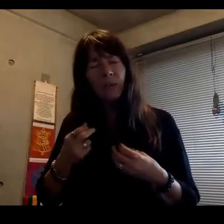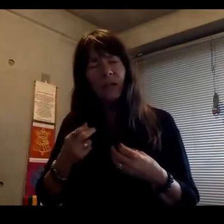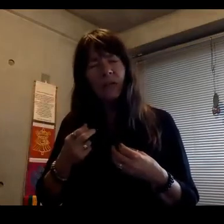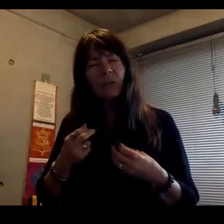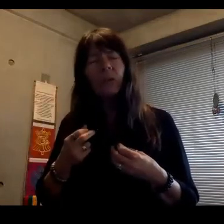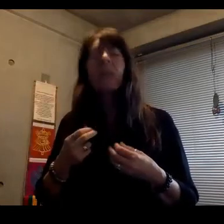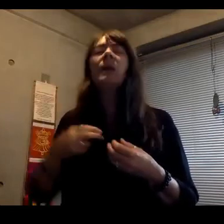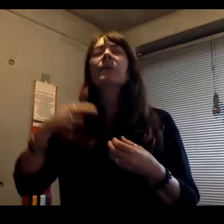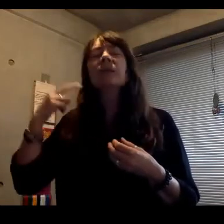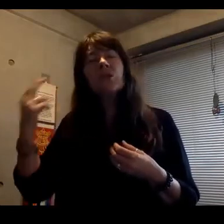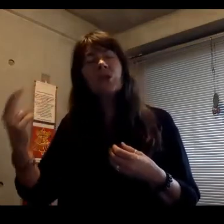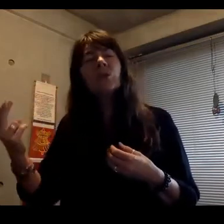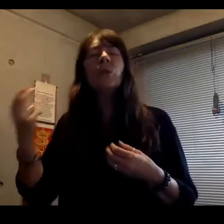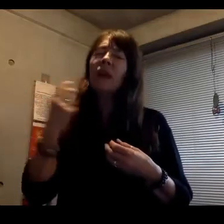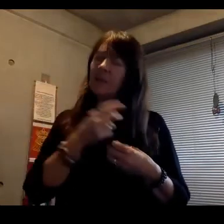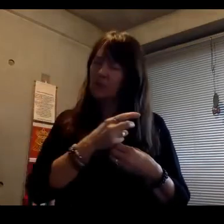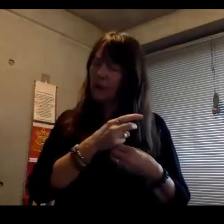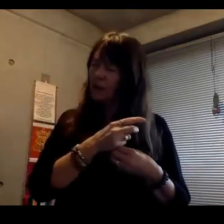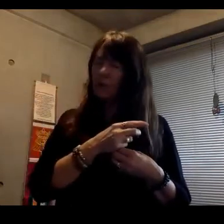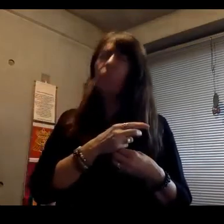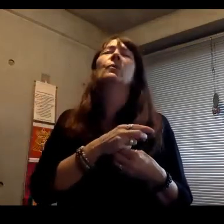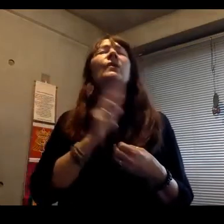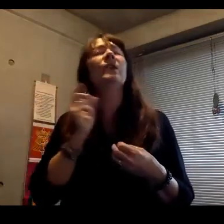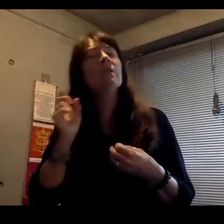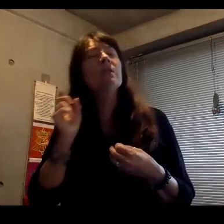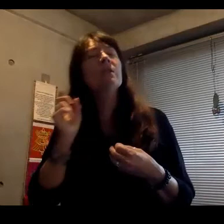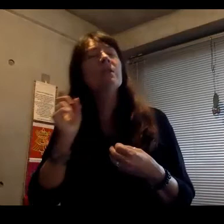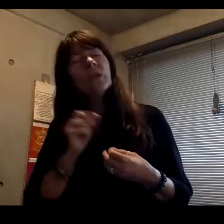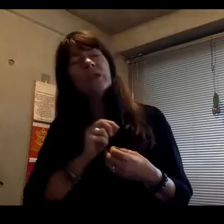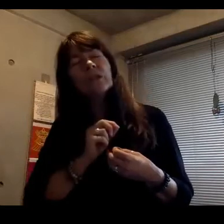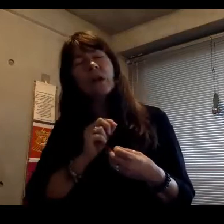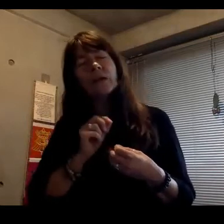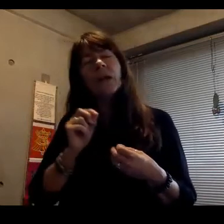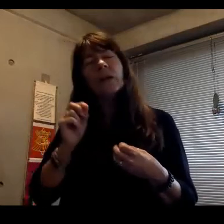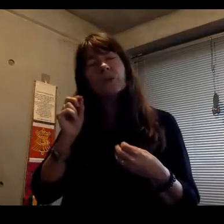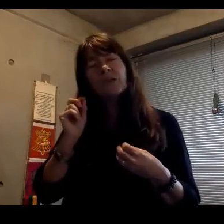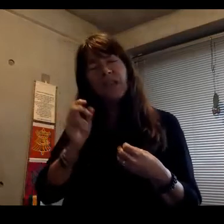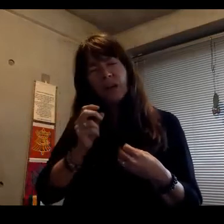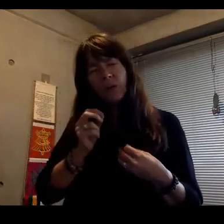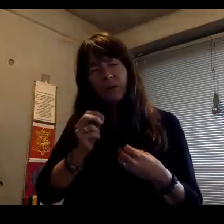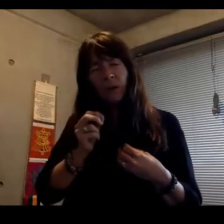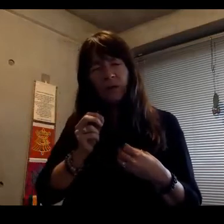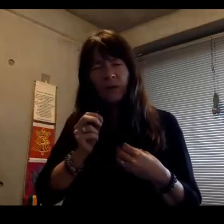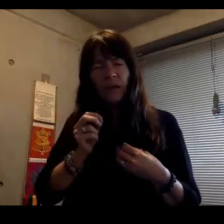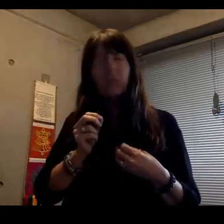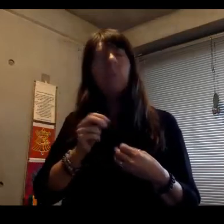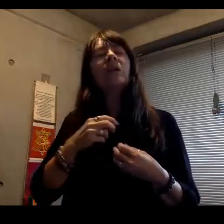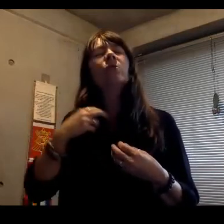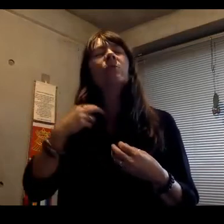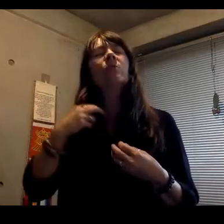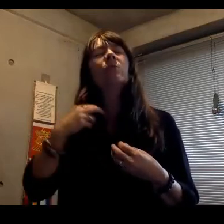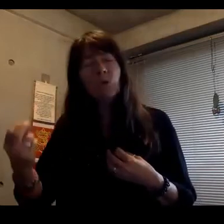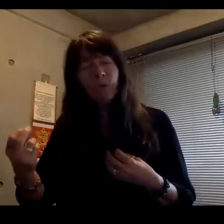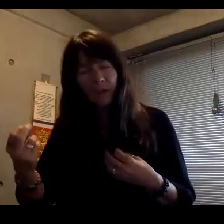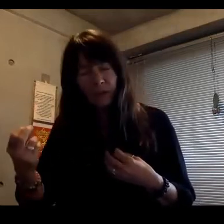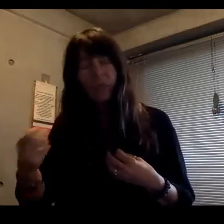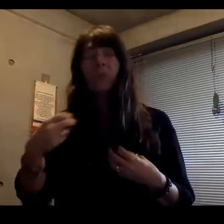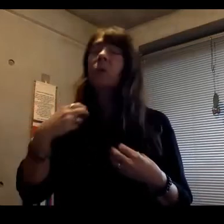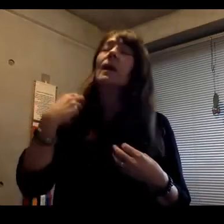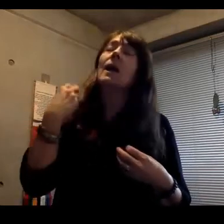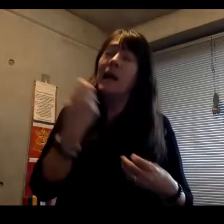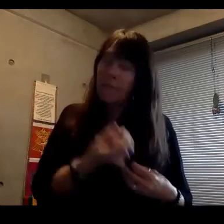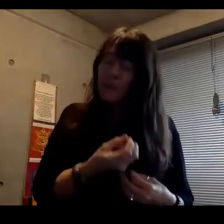ego attached to it. This is the truth, that is not the truth. This is the truth, this is not. So there's ego involved in that, because you must prove what